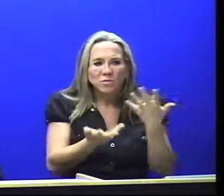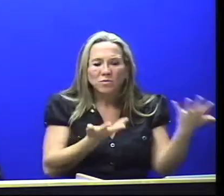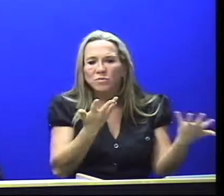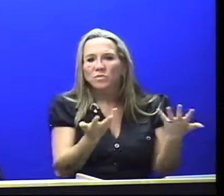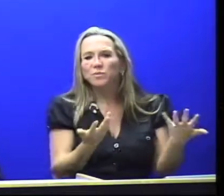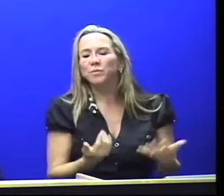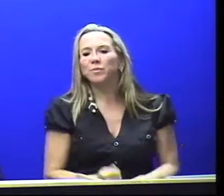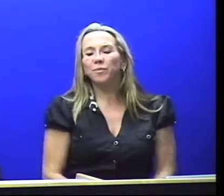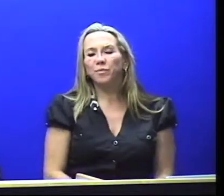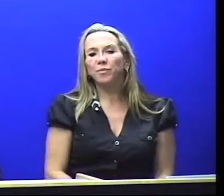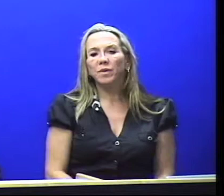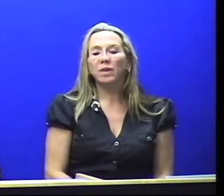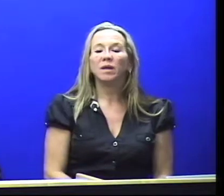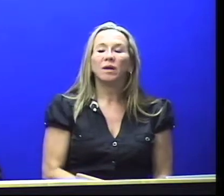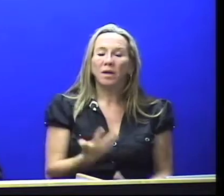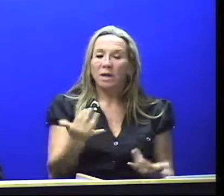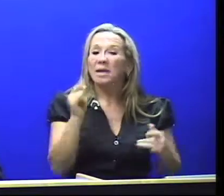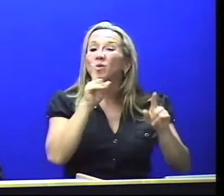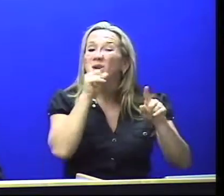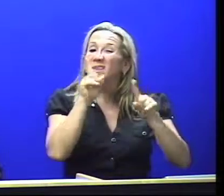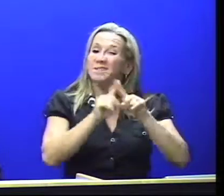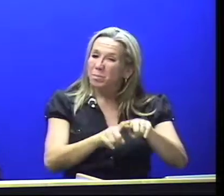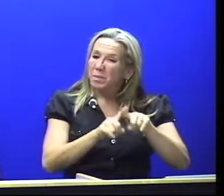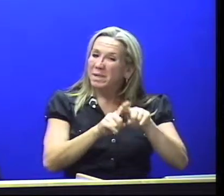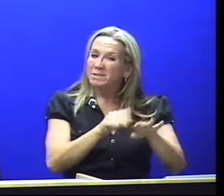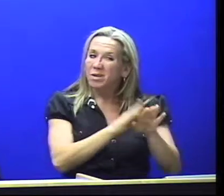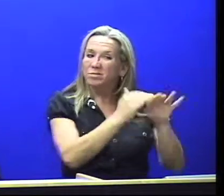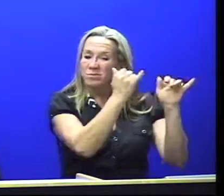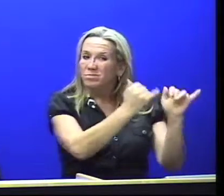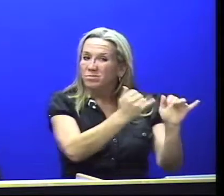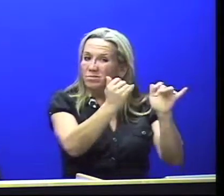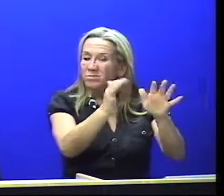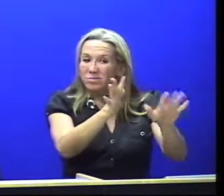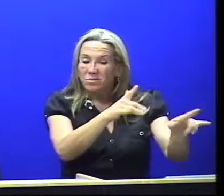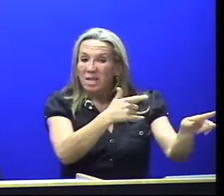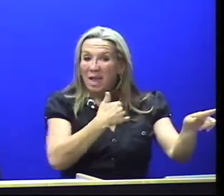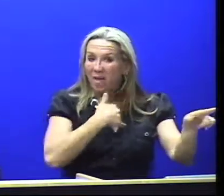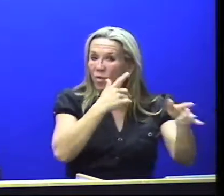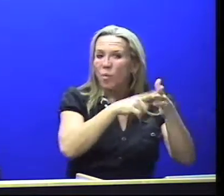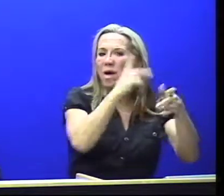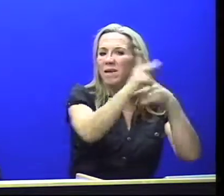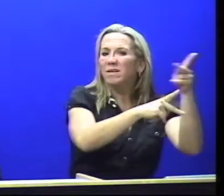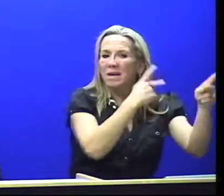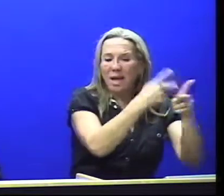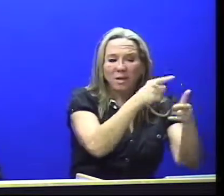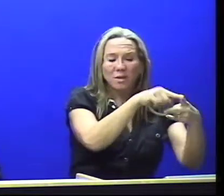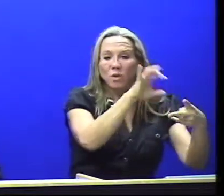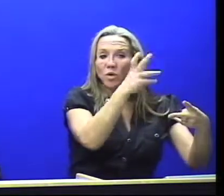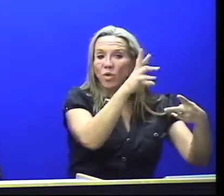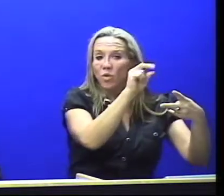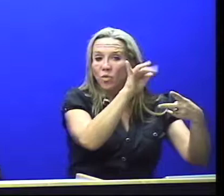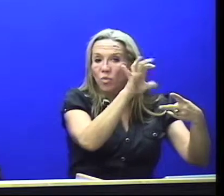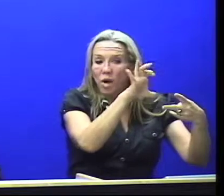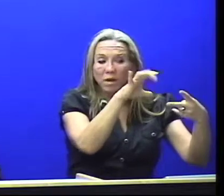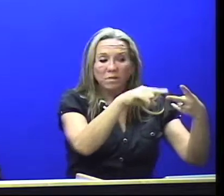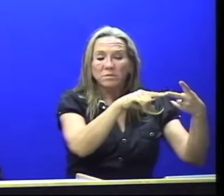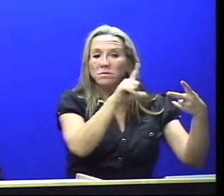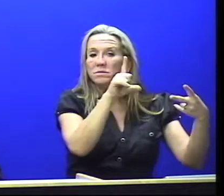probably have realized that it depends on whether they have chronic leukemia or acute